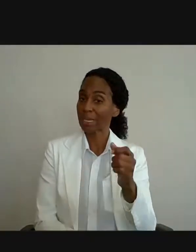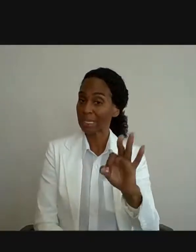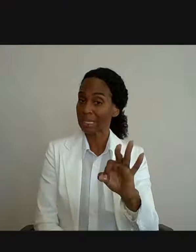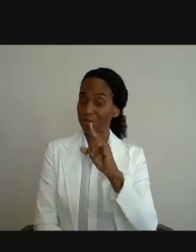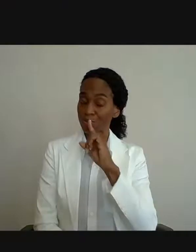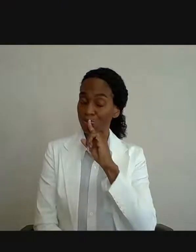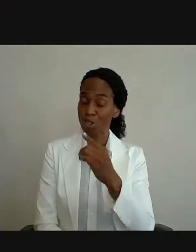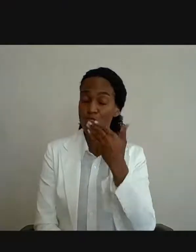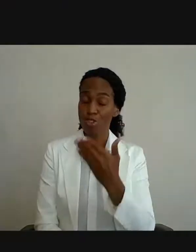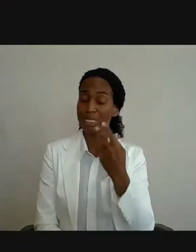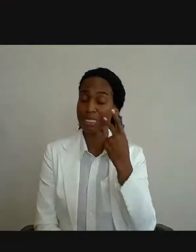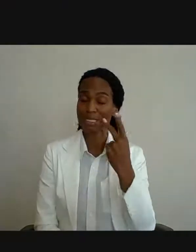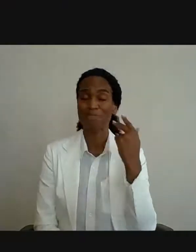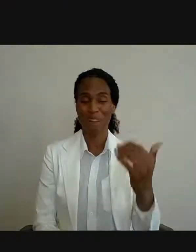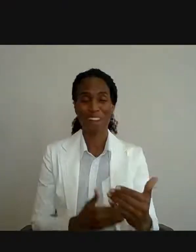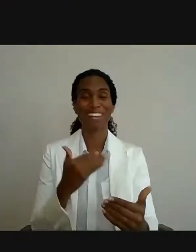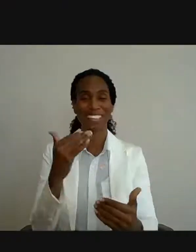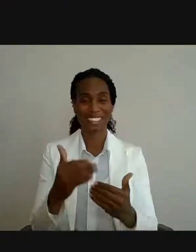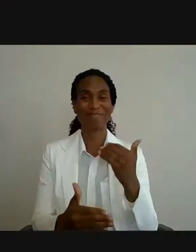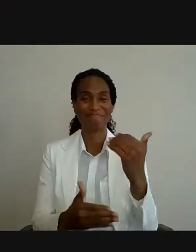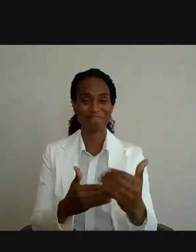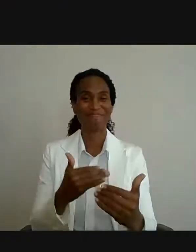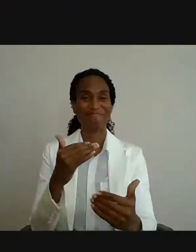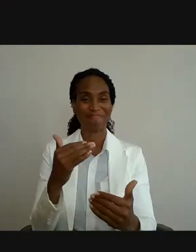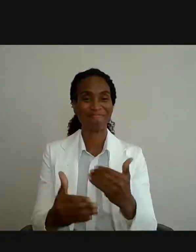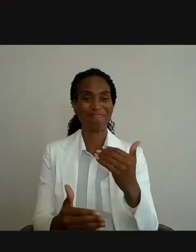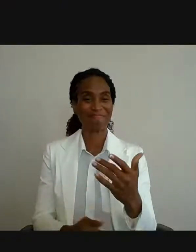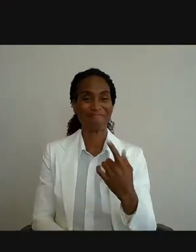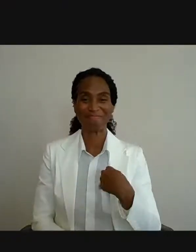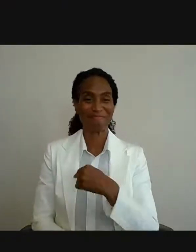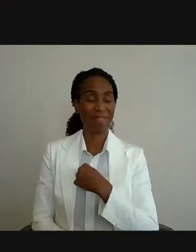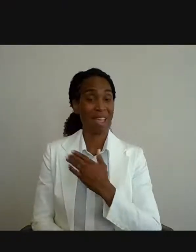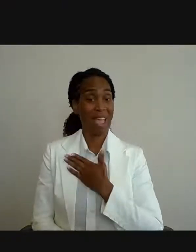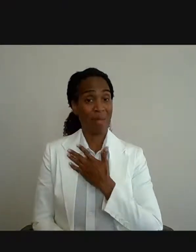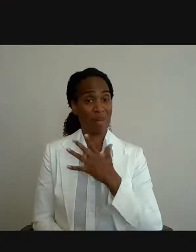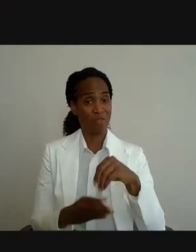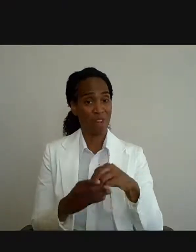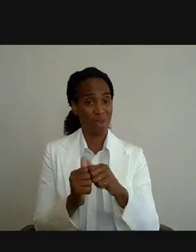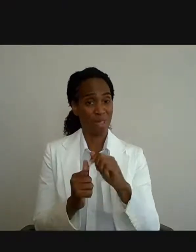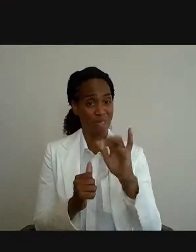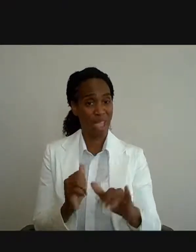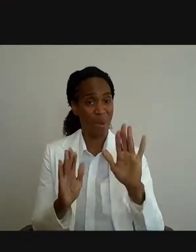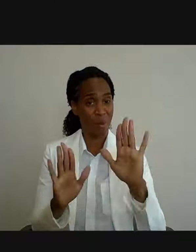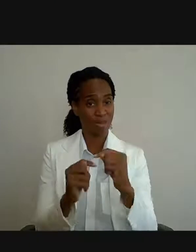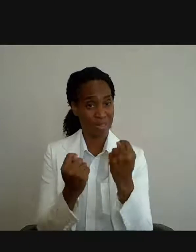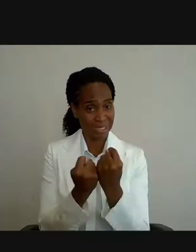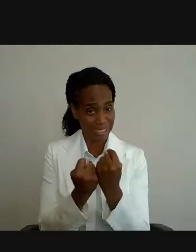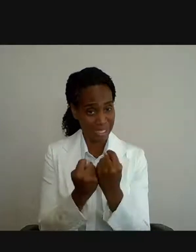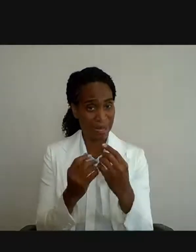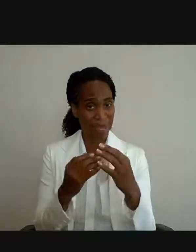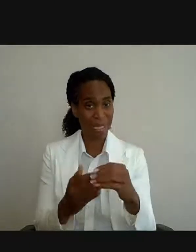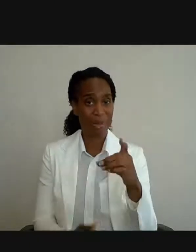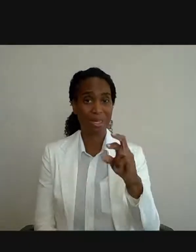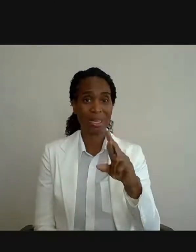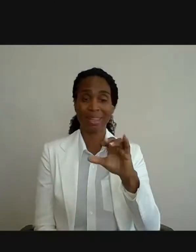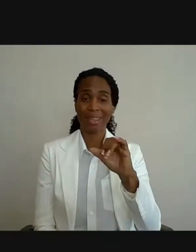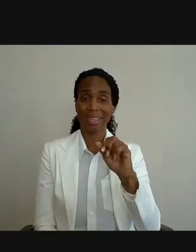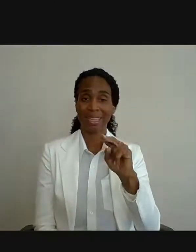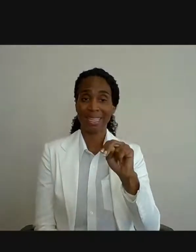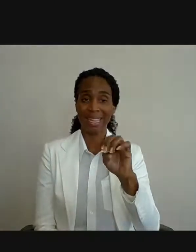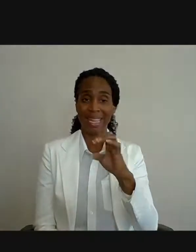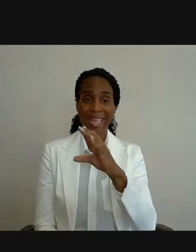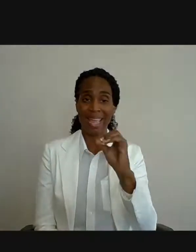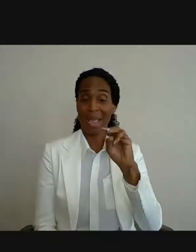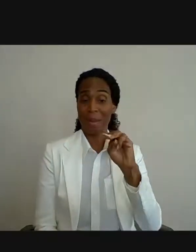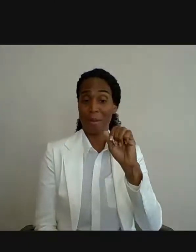to see the progress that's being made, and we're glad to be part of the great team led by Dr. Caine and the mayor. And we thank you,